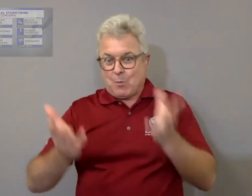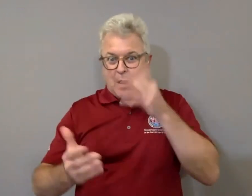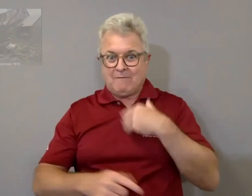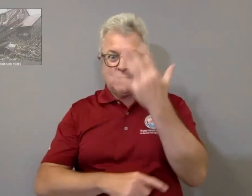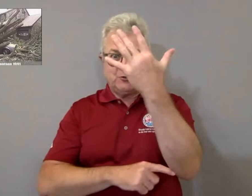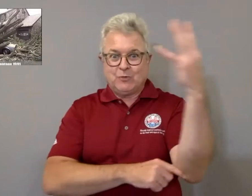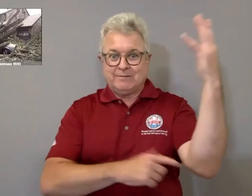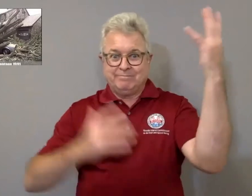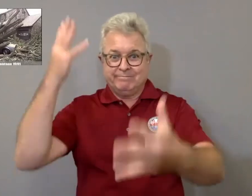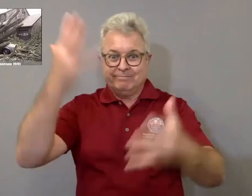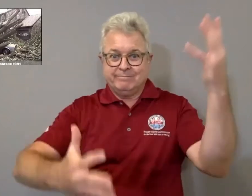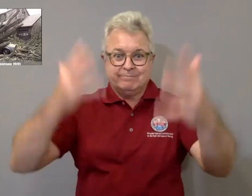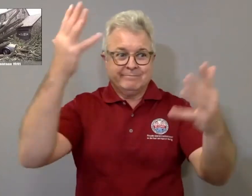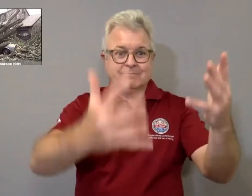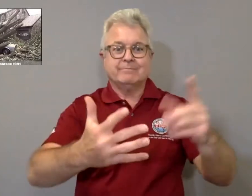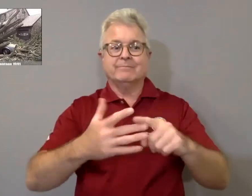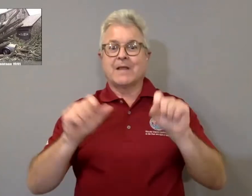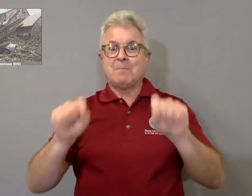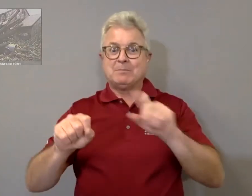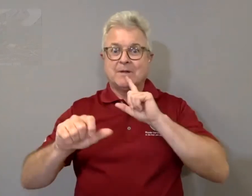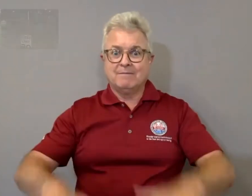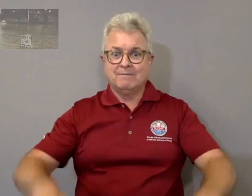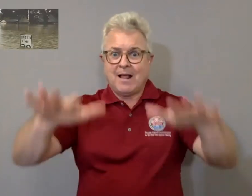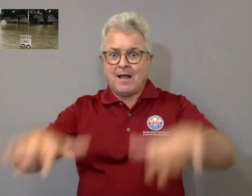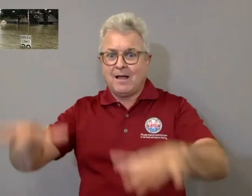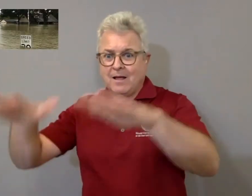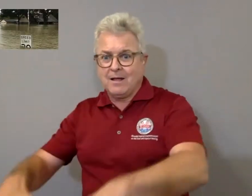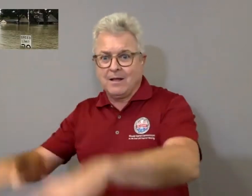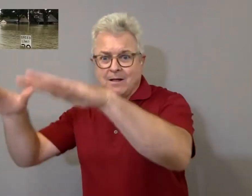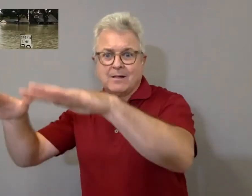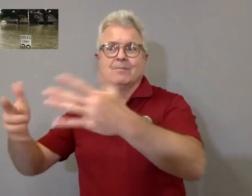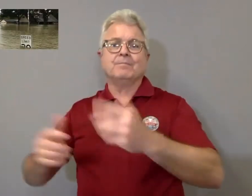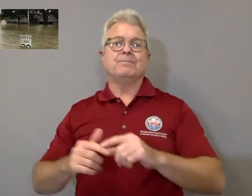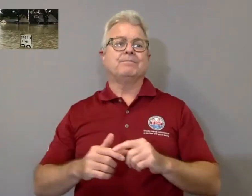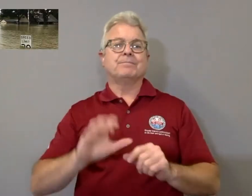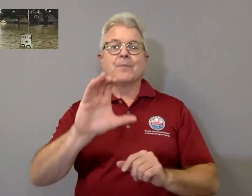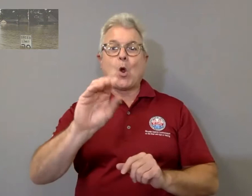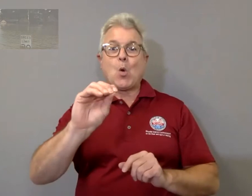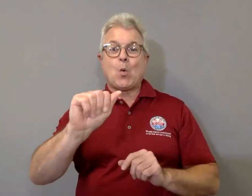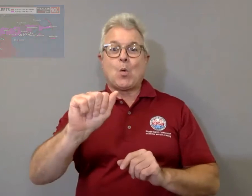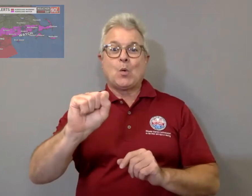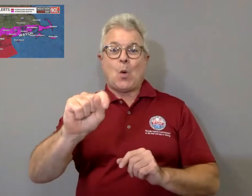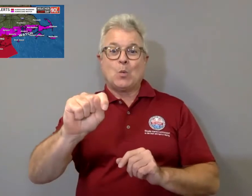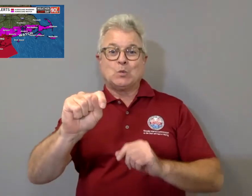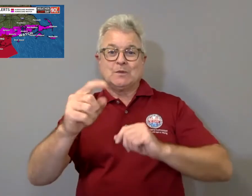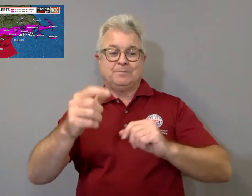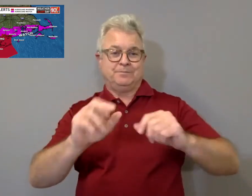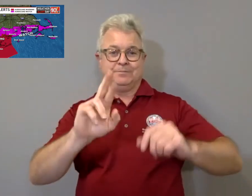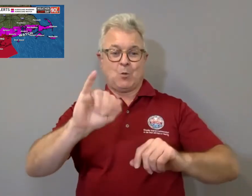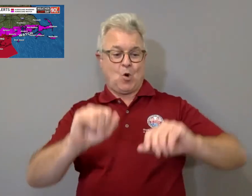could potentially be some serious heavy rain, maybe some trees coming down, some flash floods.